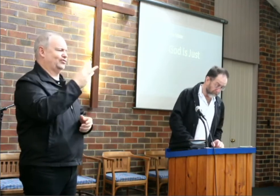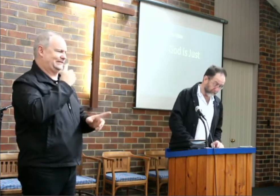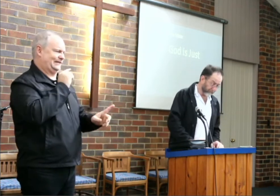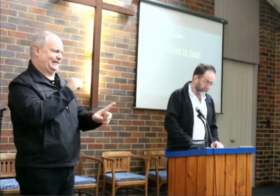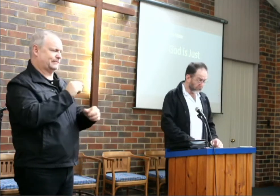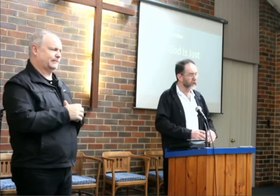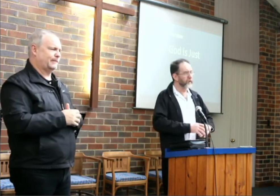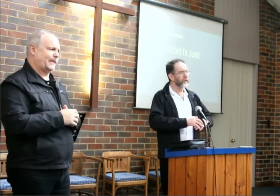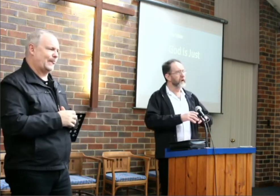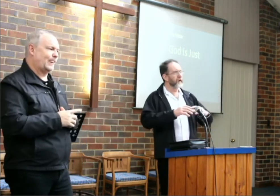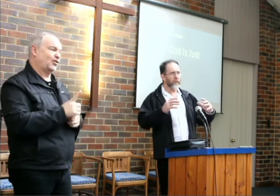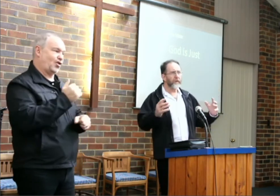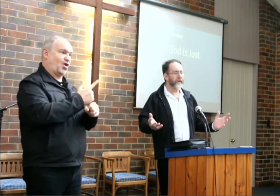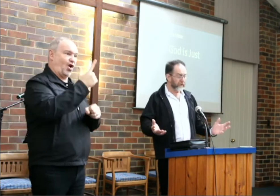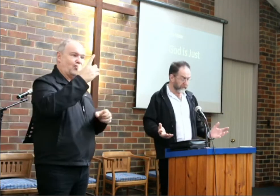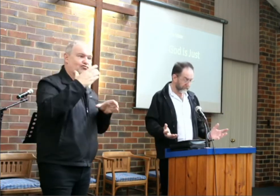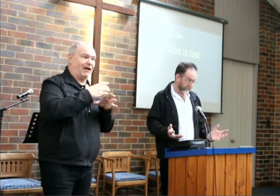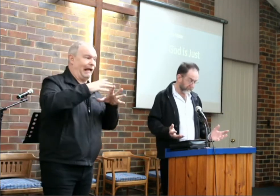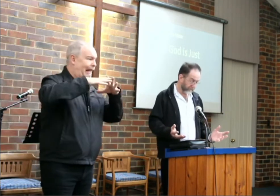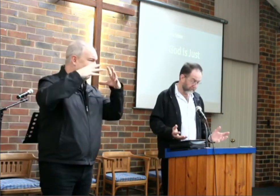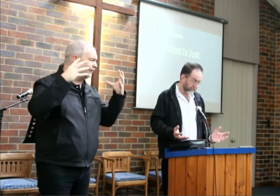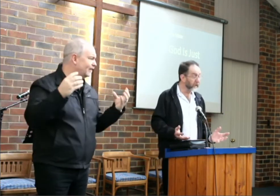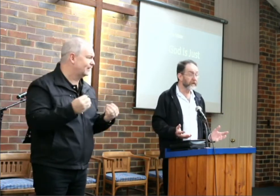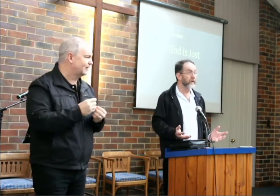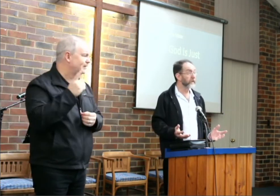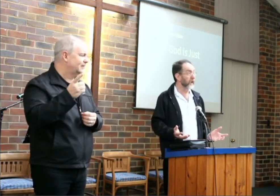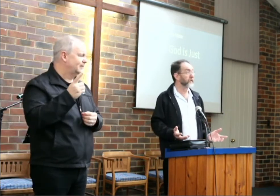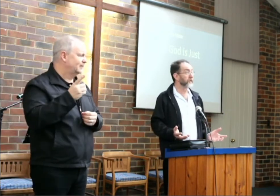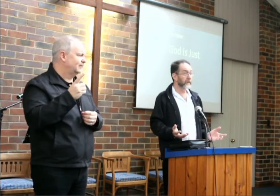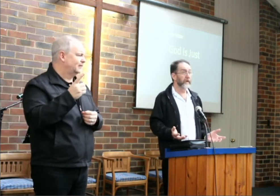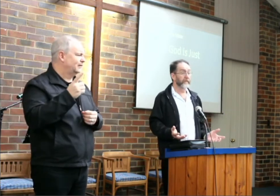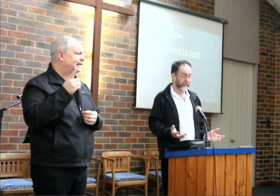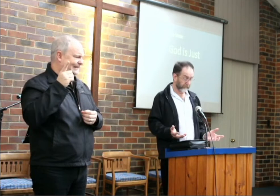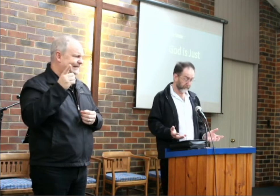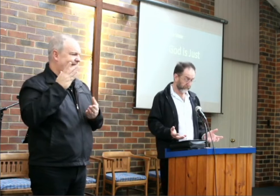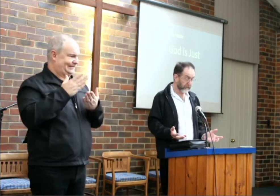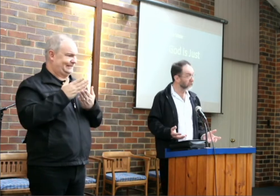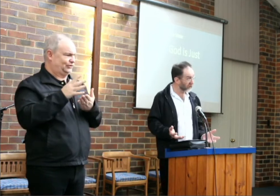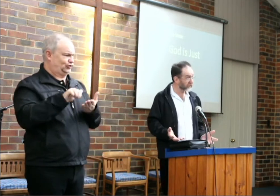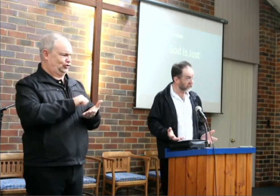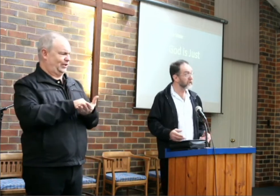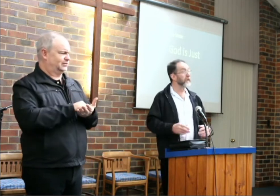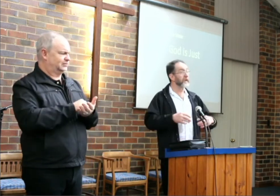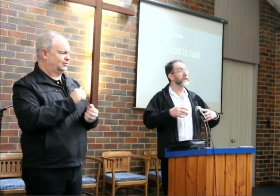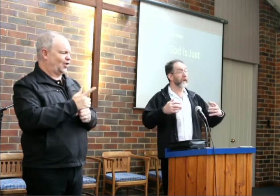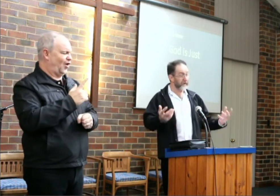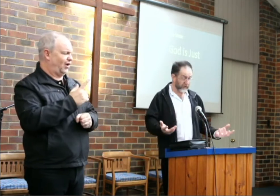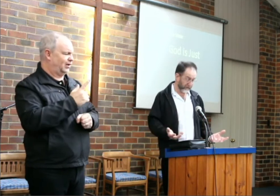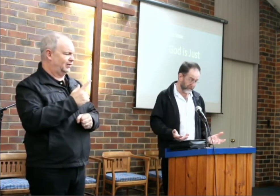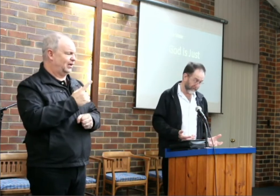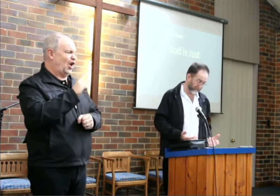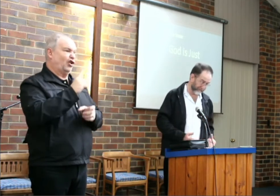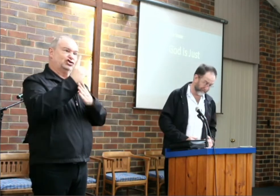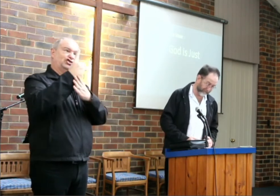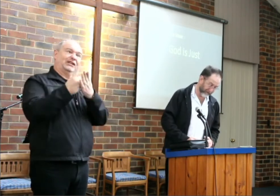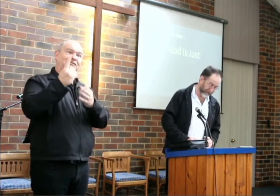So, the God who created all things is a just God. He's not just God, he is a just